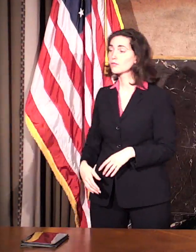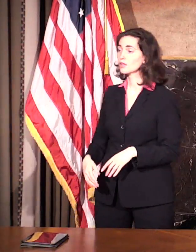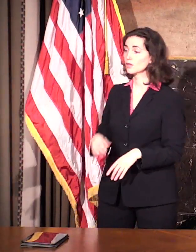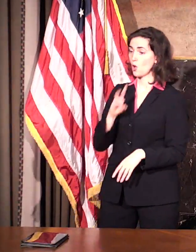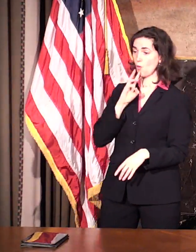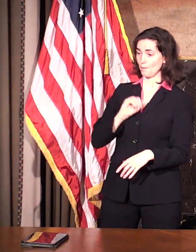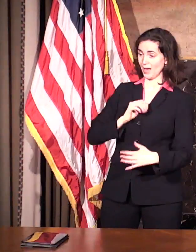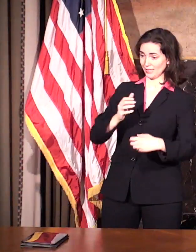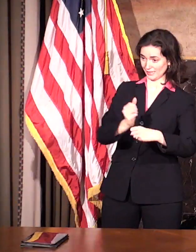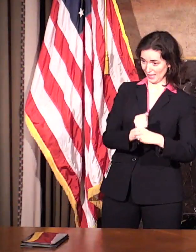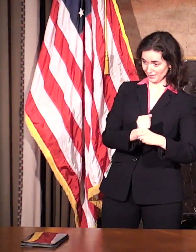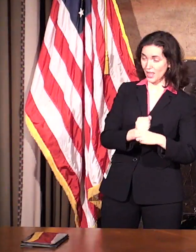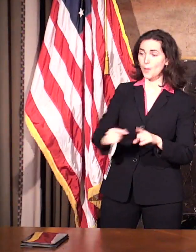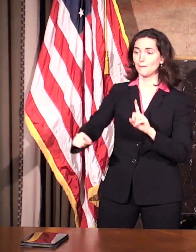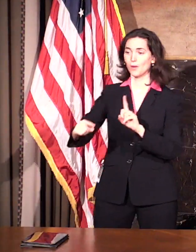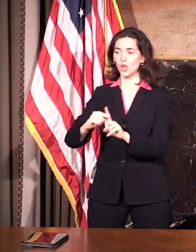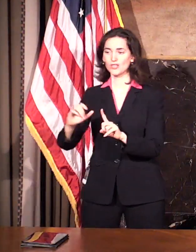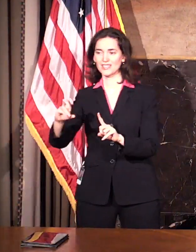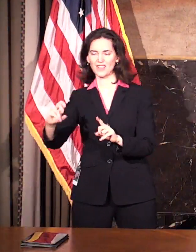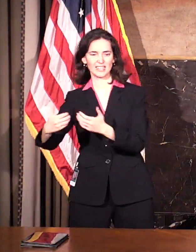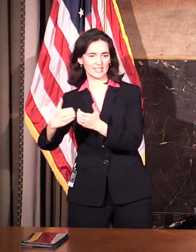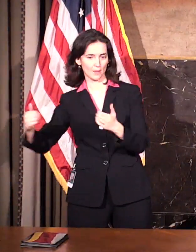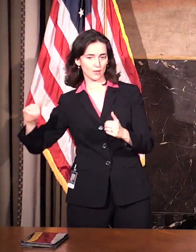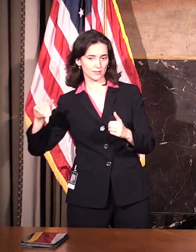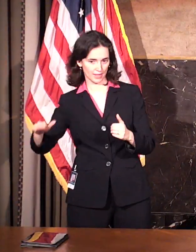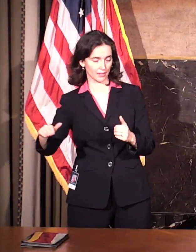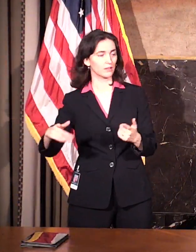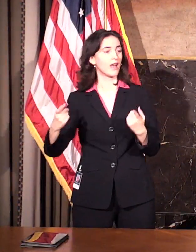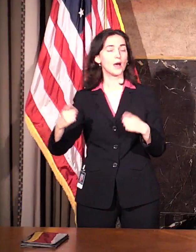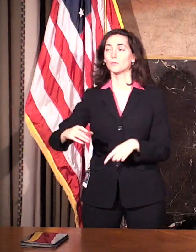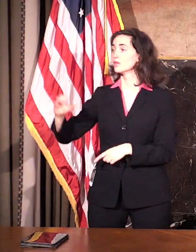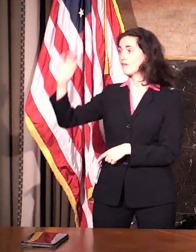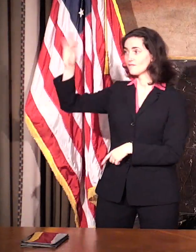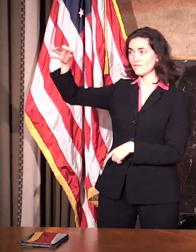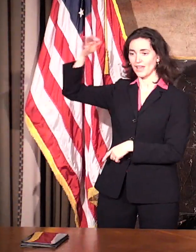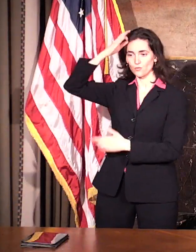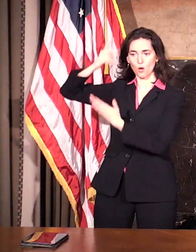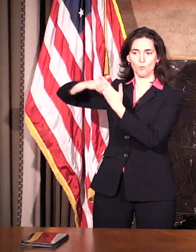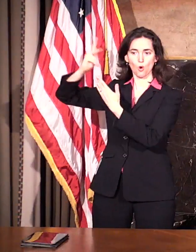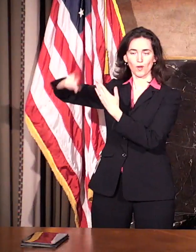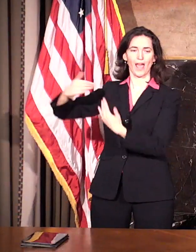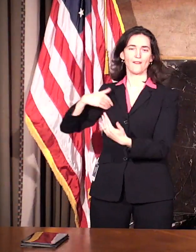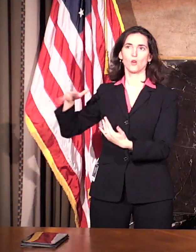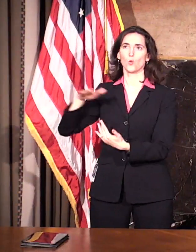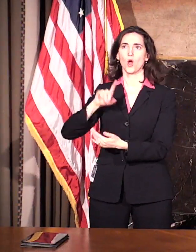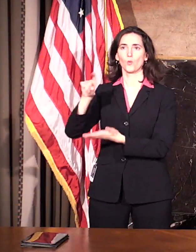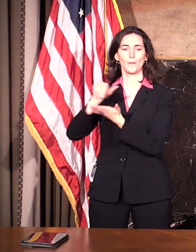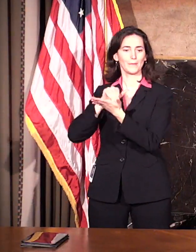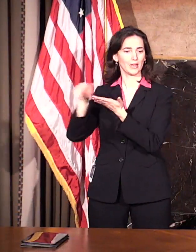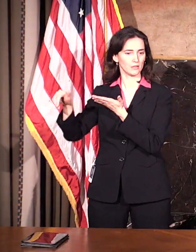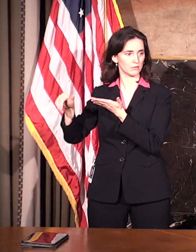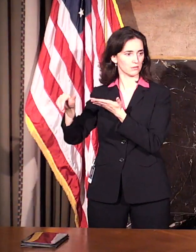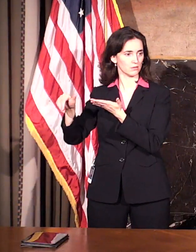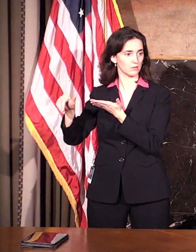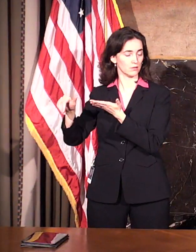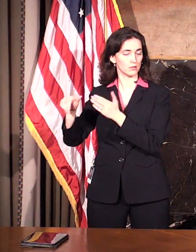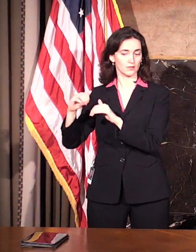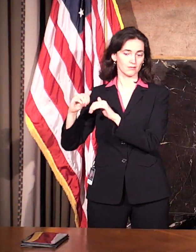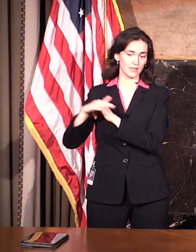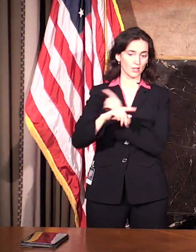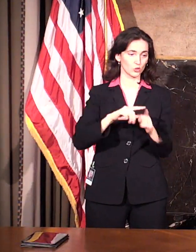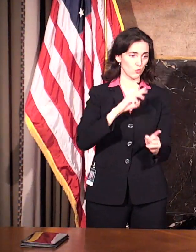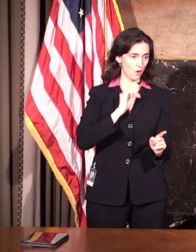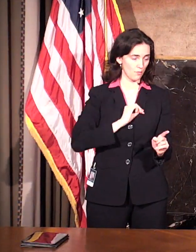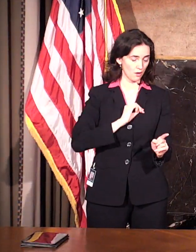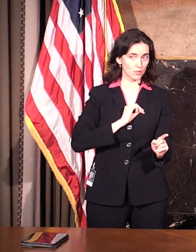what the feds did, the feds had an initial allocation for that retail program of about 1 million doses nationwide. They doubled that to about